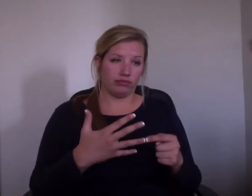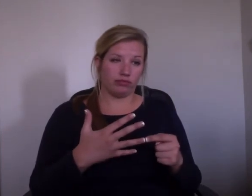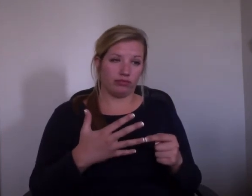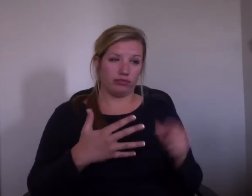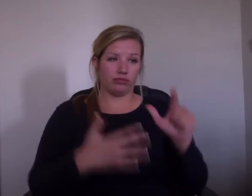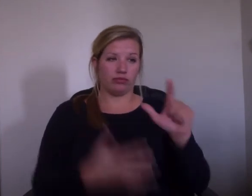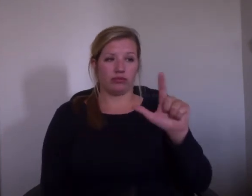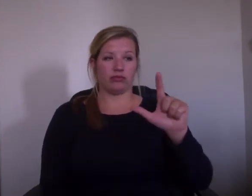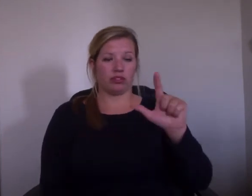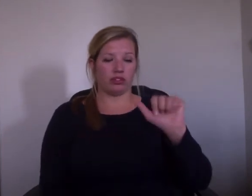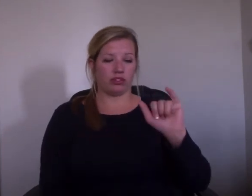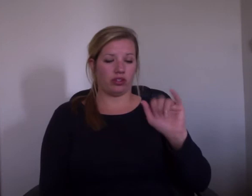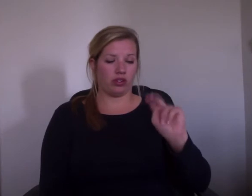Baines Johnson, LBJ,